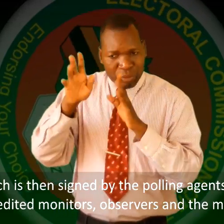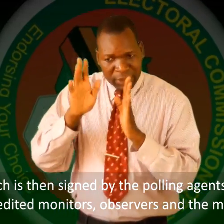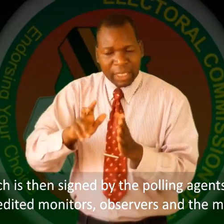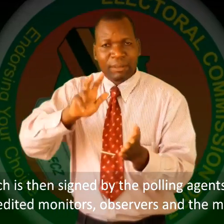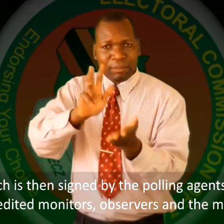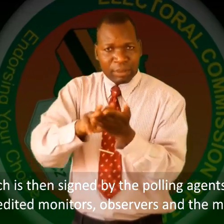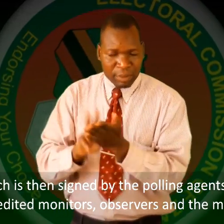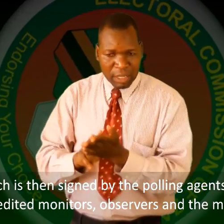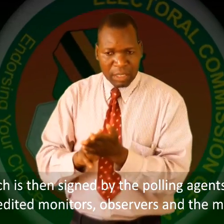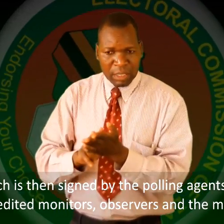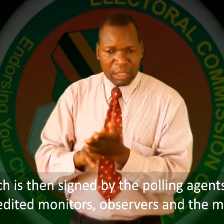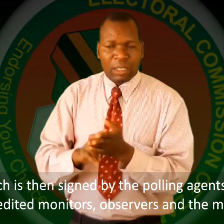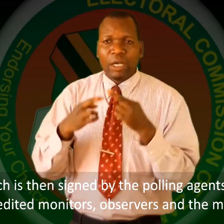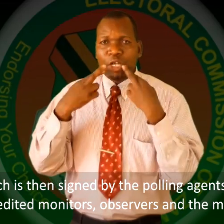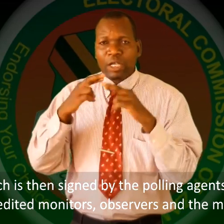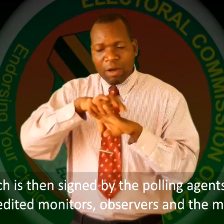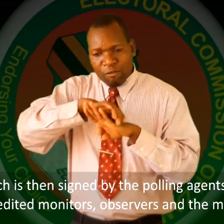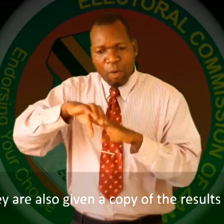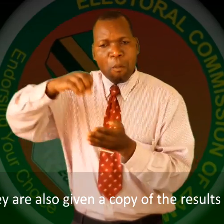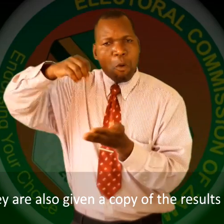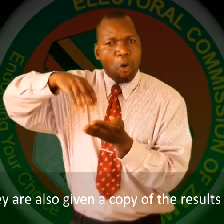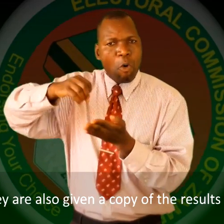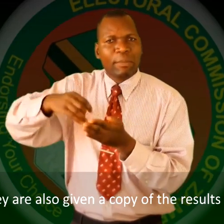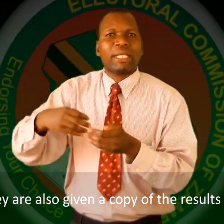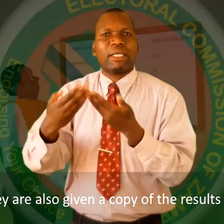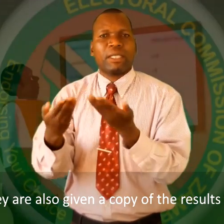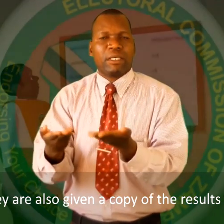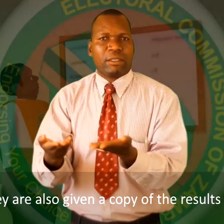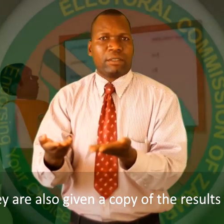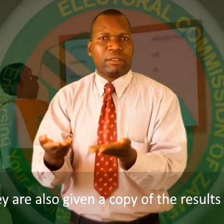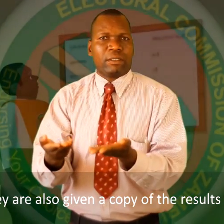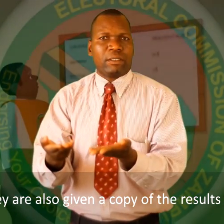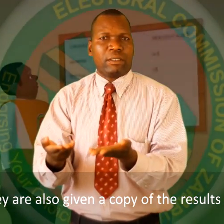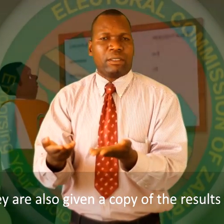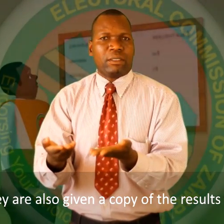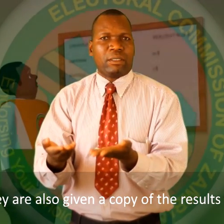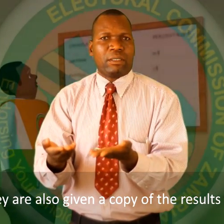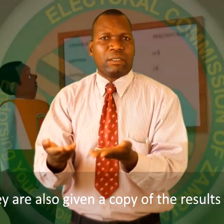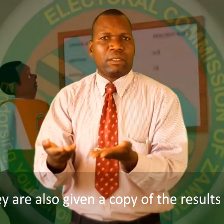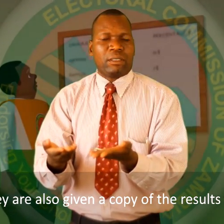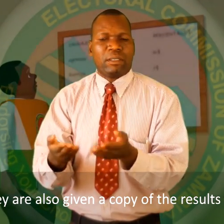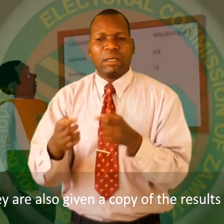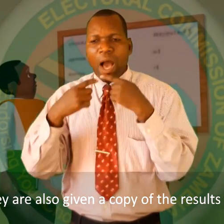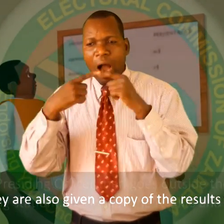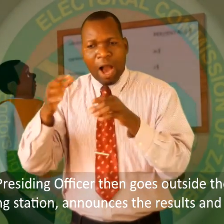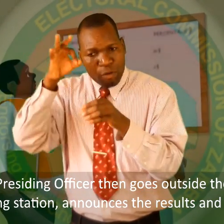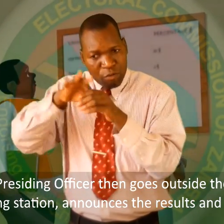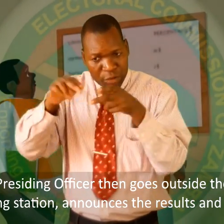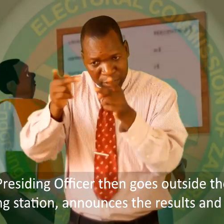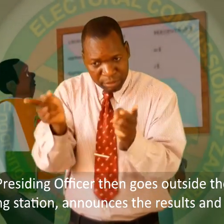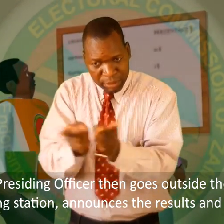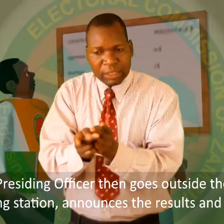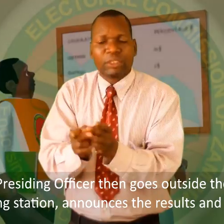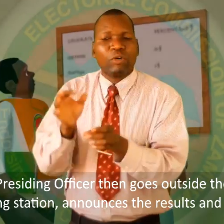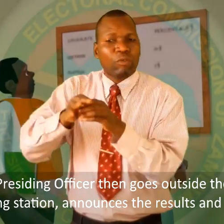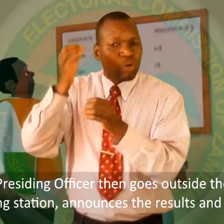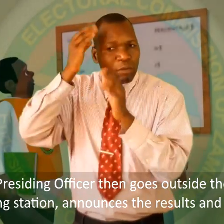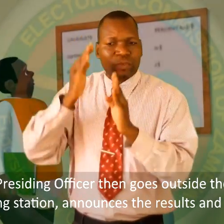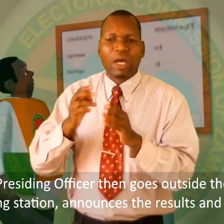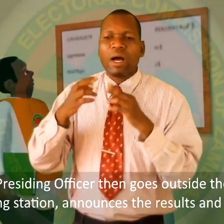observers, and the media. They are also given a copy of the results form. The presiding officer then goes outside the